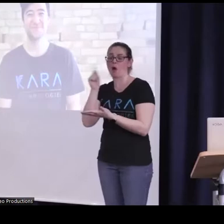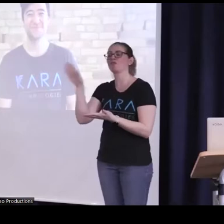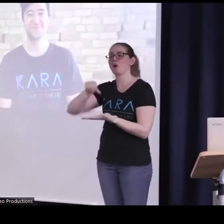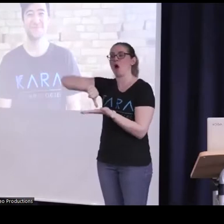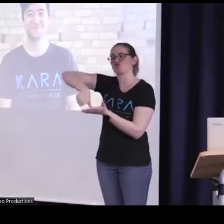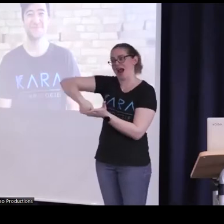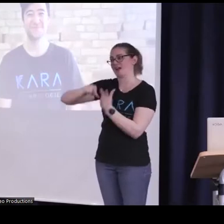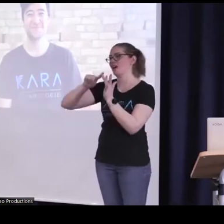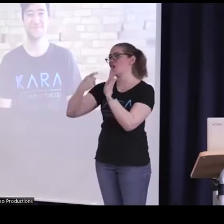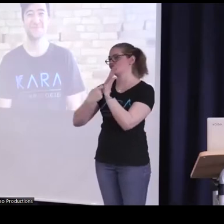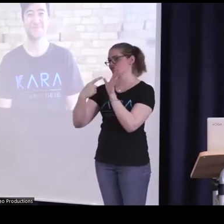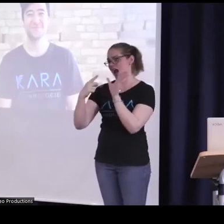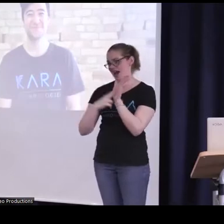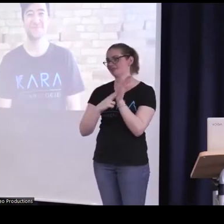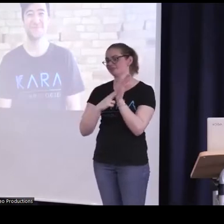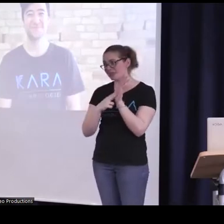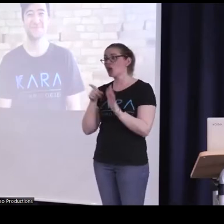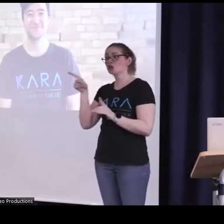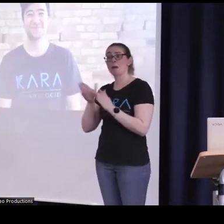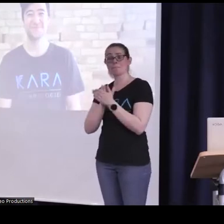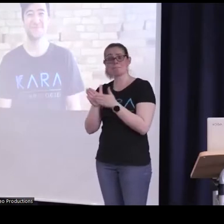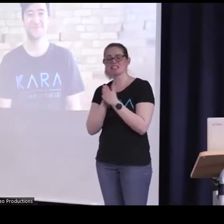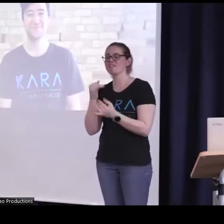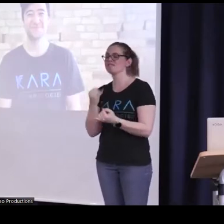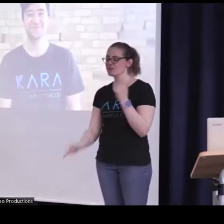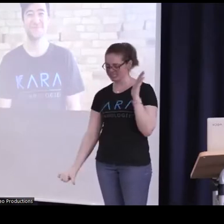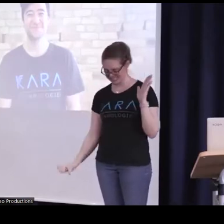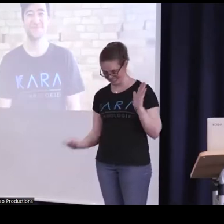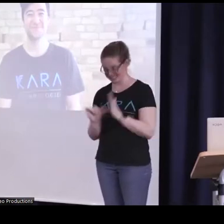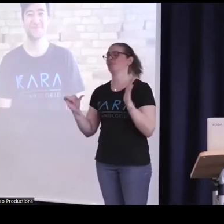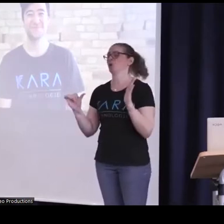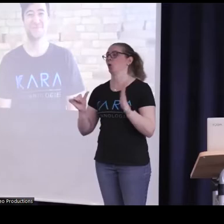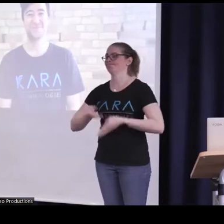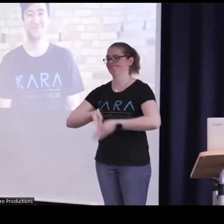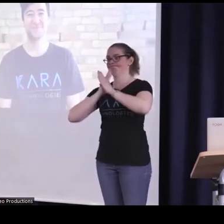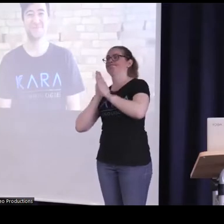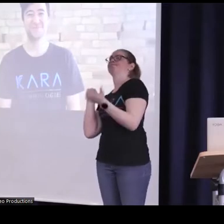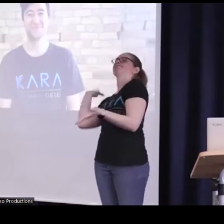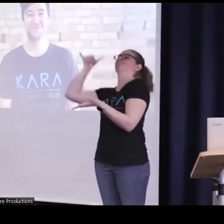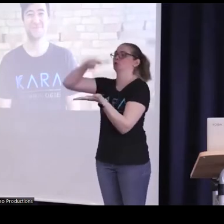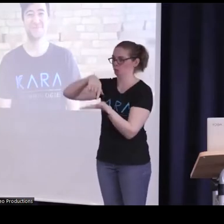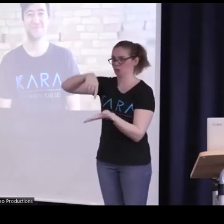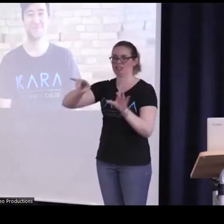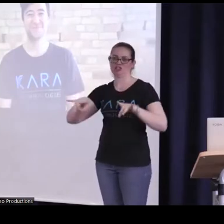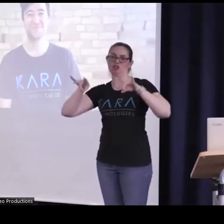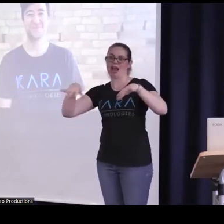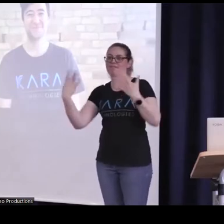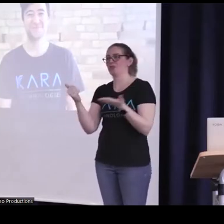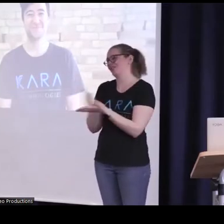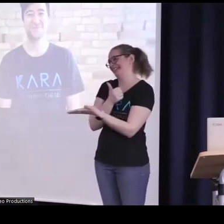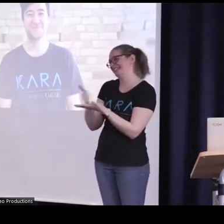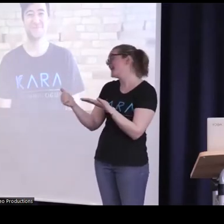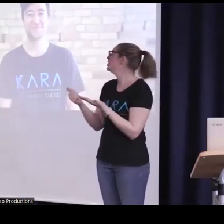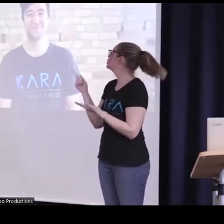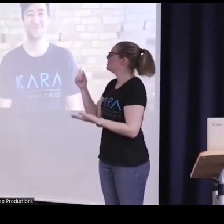Unfortunately, though, his passport did not come through. He is from Iran, so it means that it's very difficult for him to arrive here